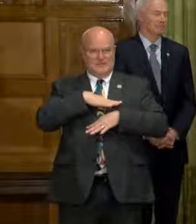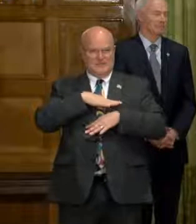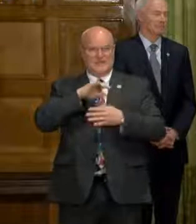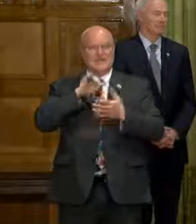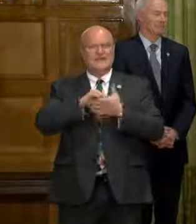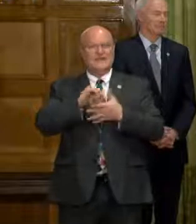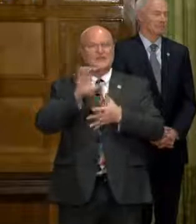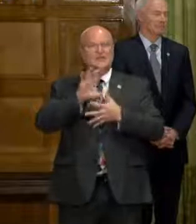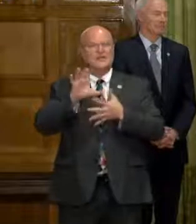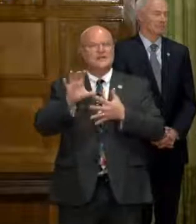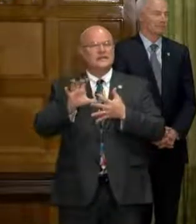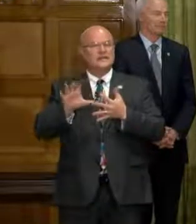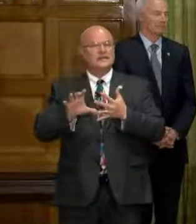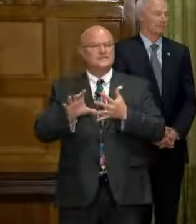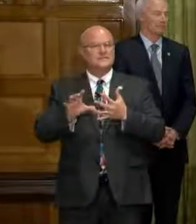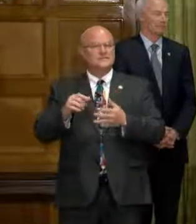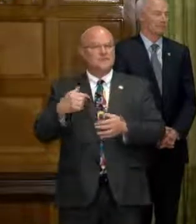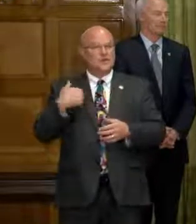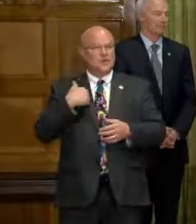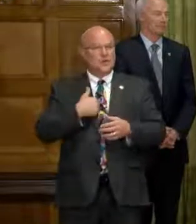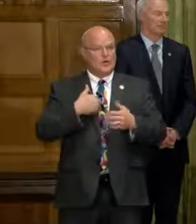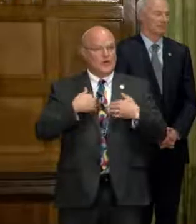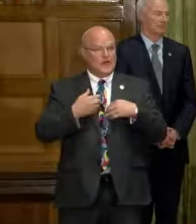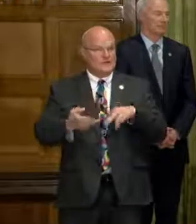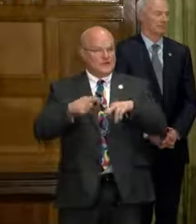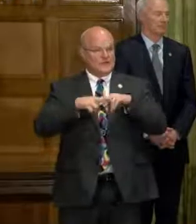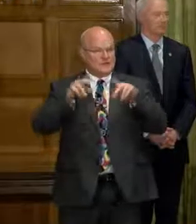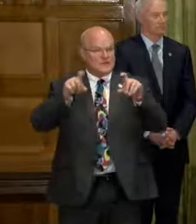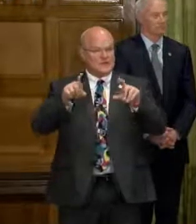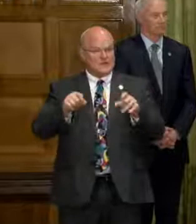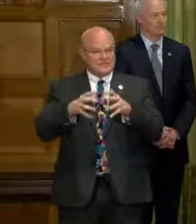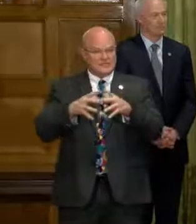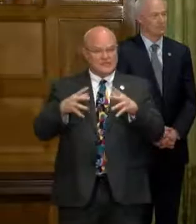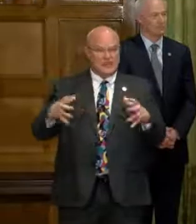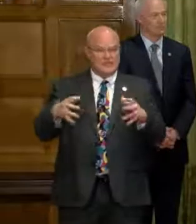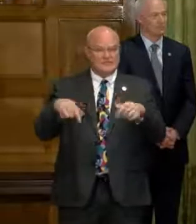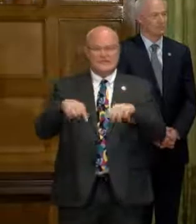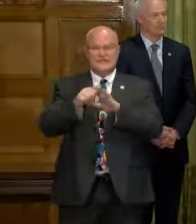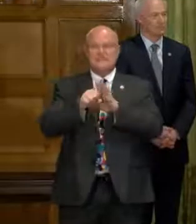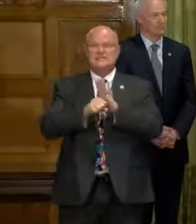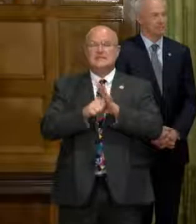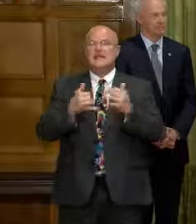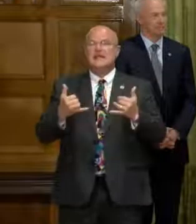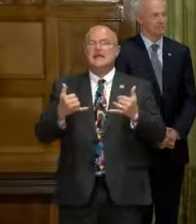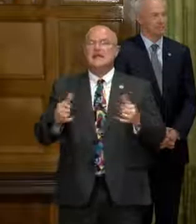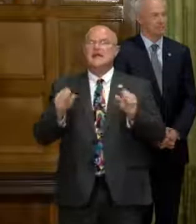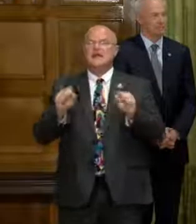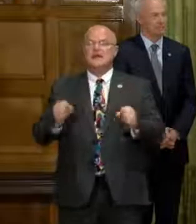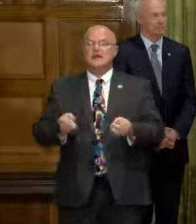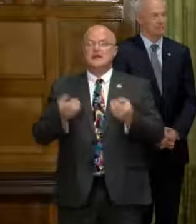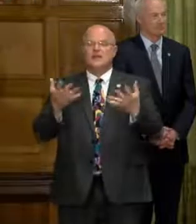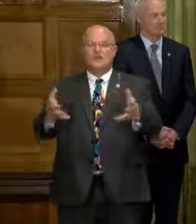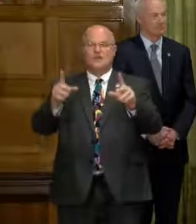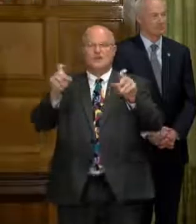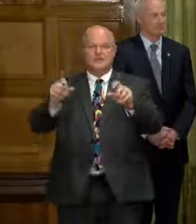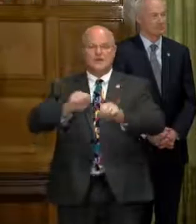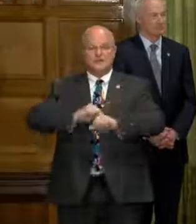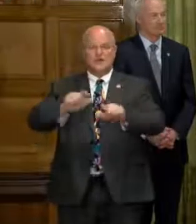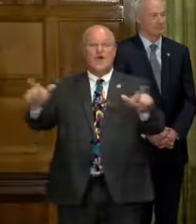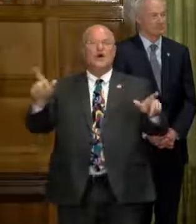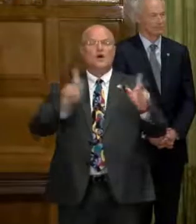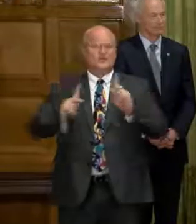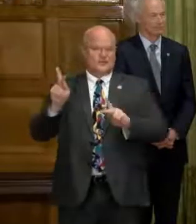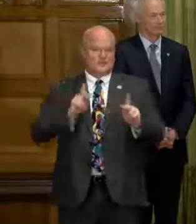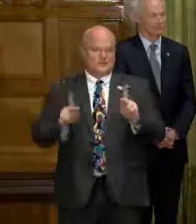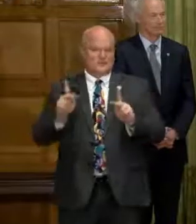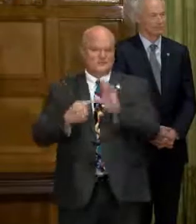gateway criteria. We have increased our testing capacity in the state and now are able to offer testing to all